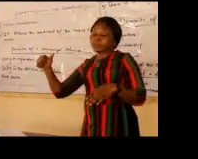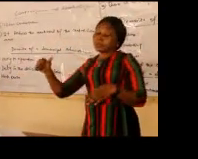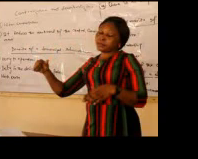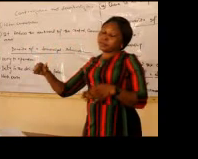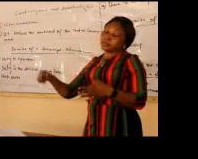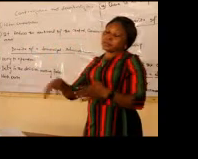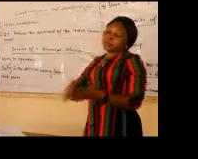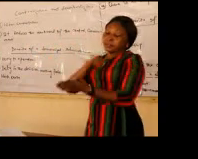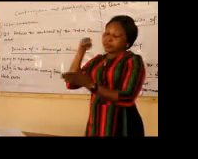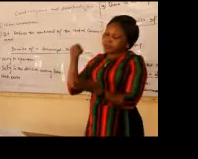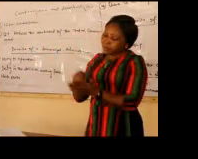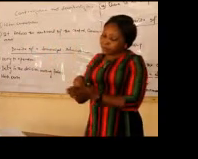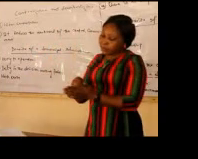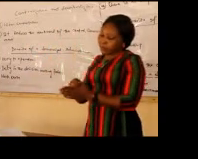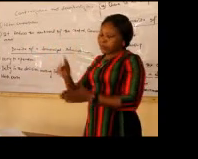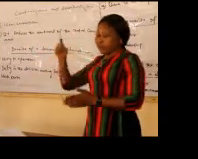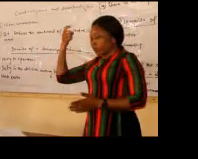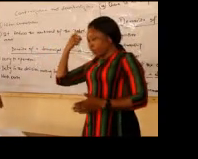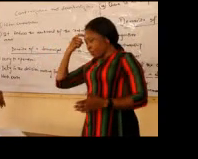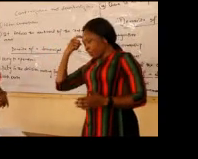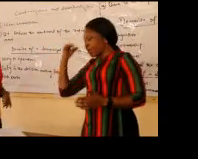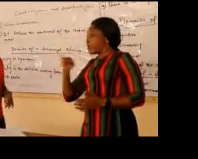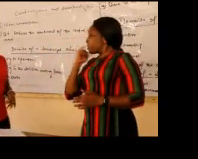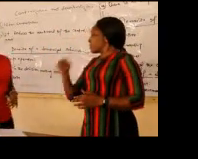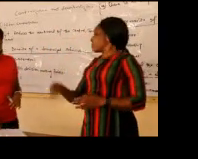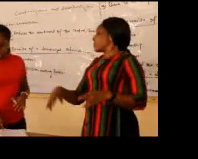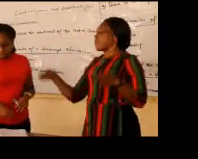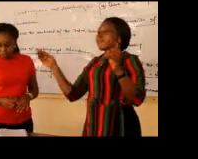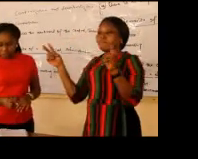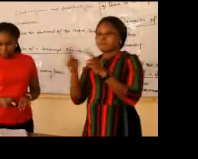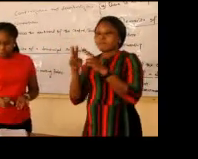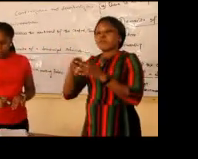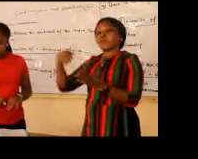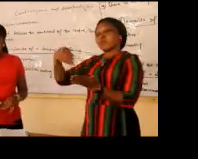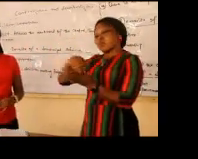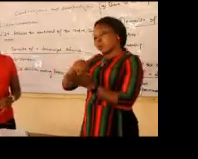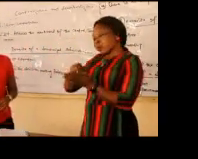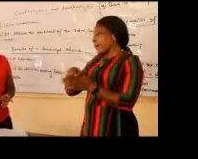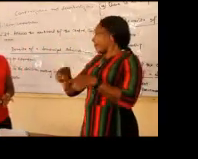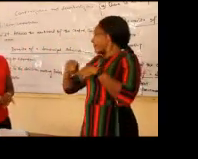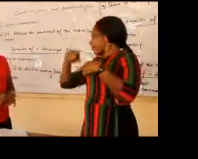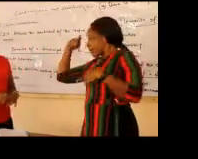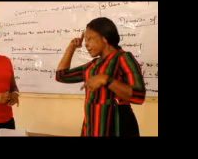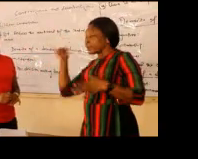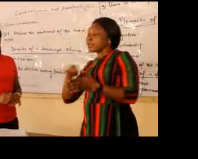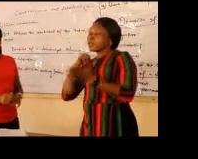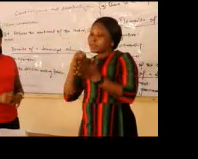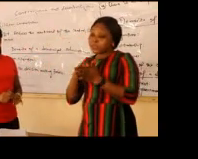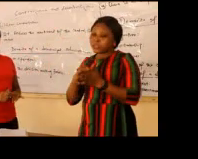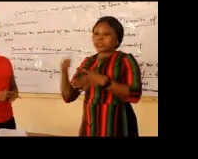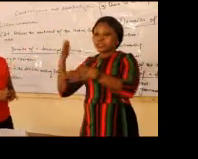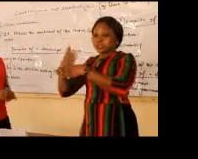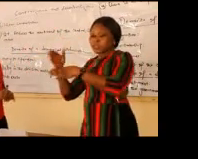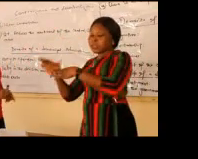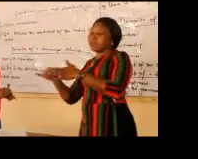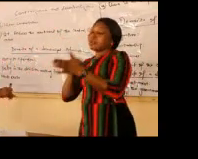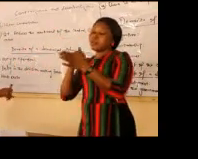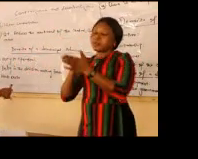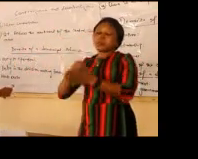component units. And then the last but not the least, we have duplication